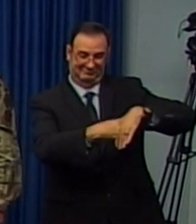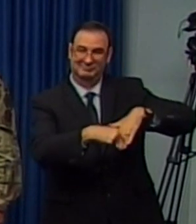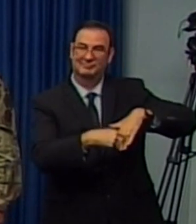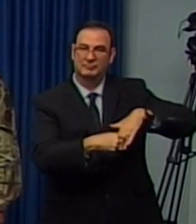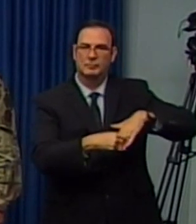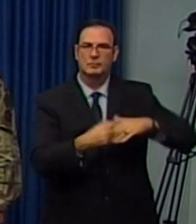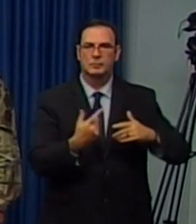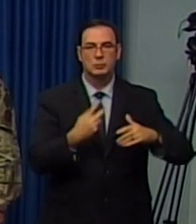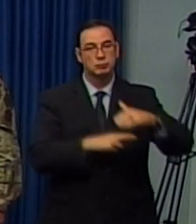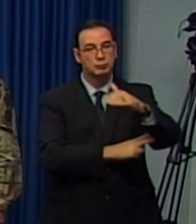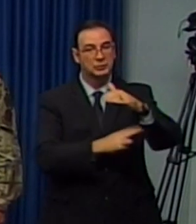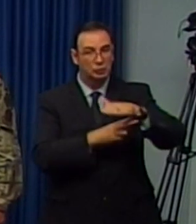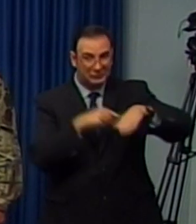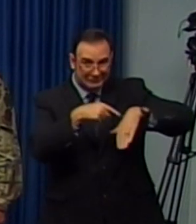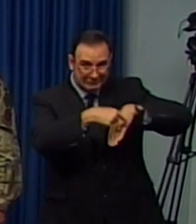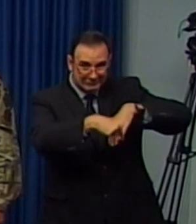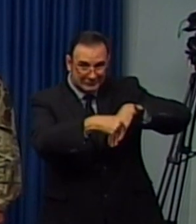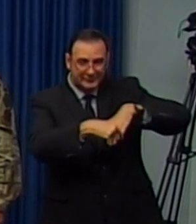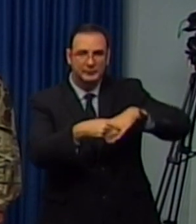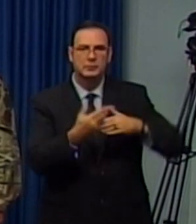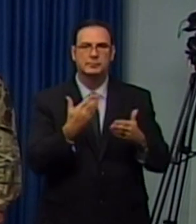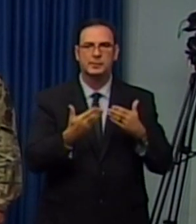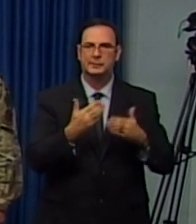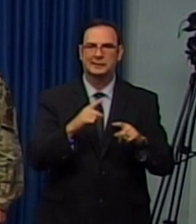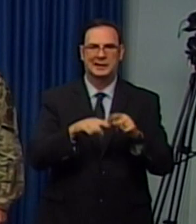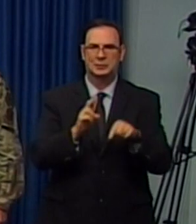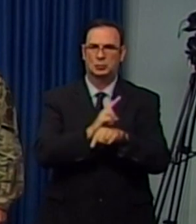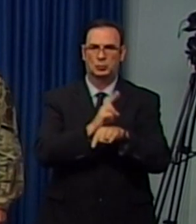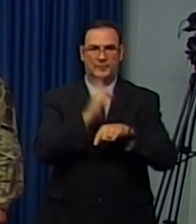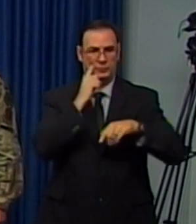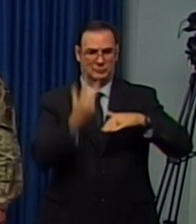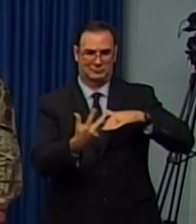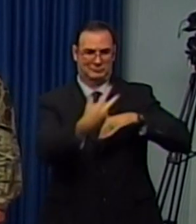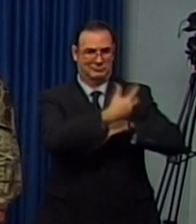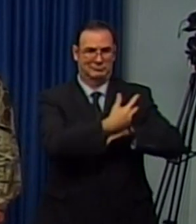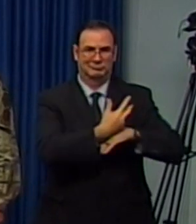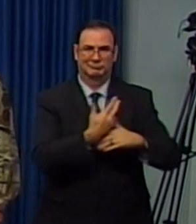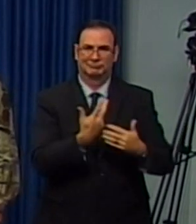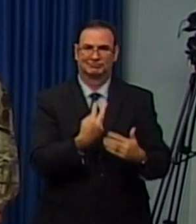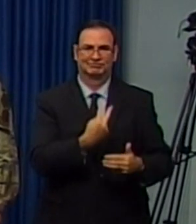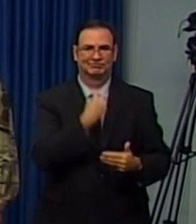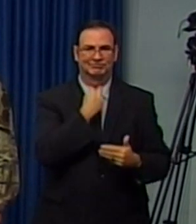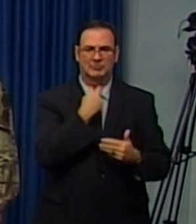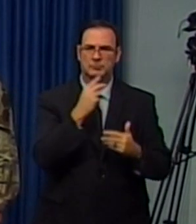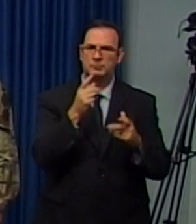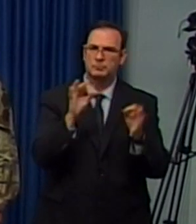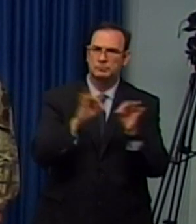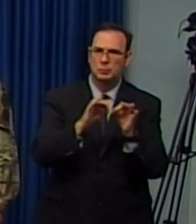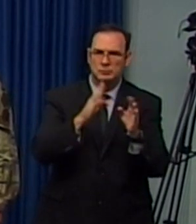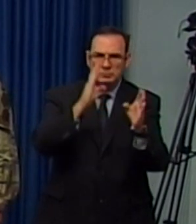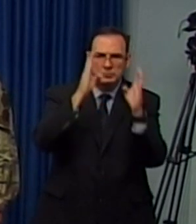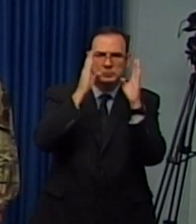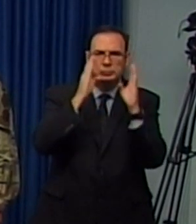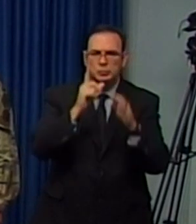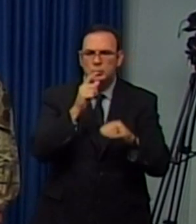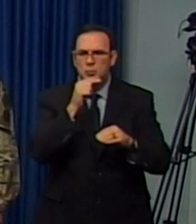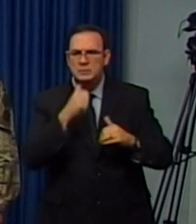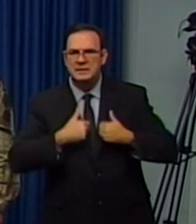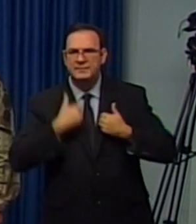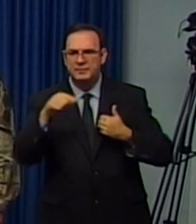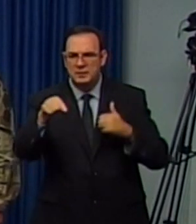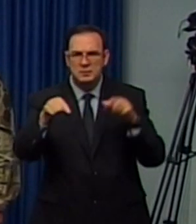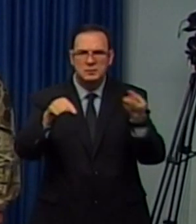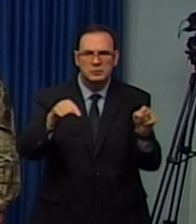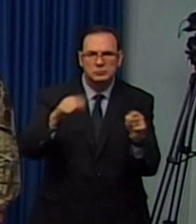may not be operable going forward. And so people just need to look at that, figure out where they are, look at the guidance that